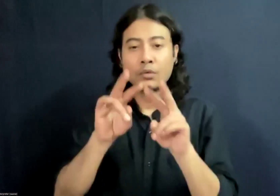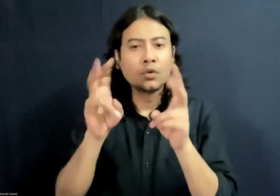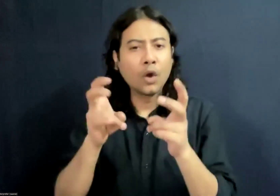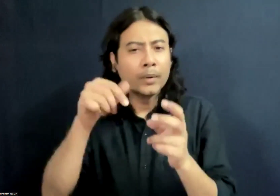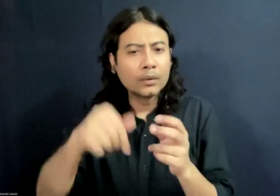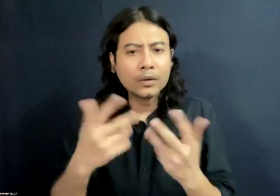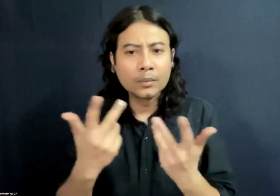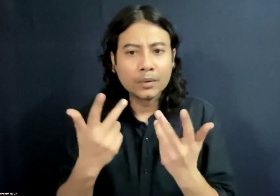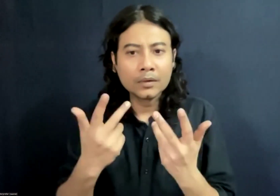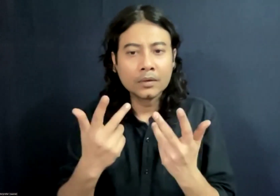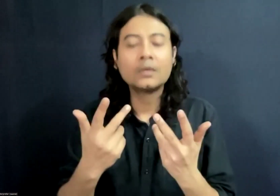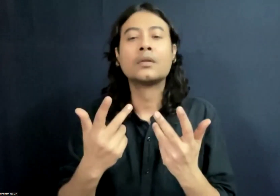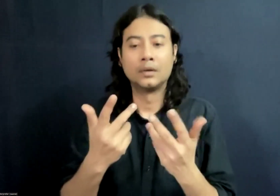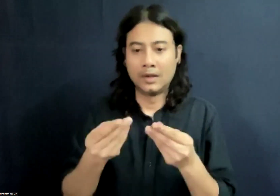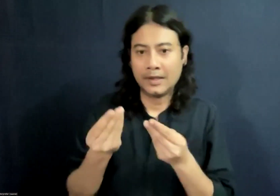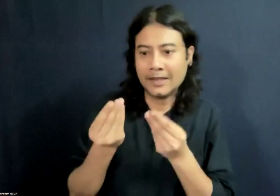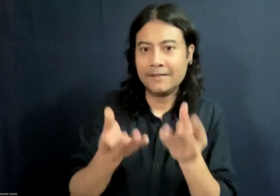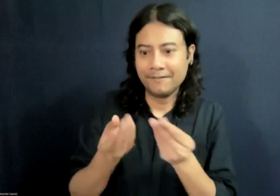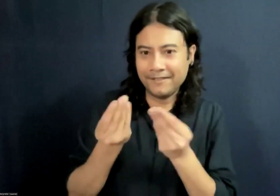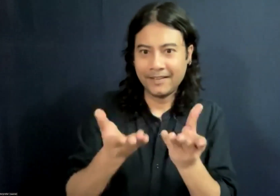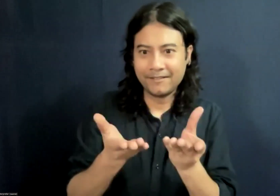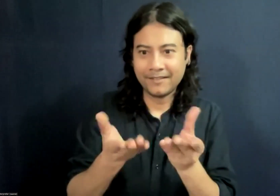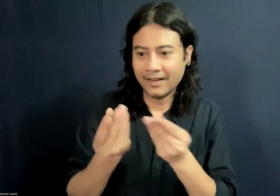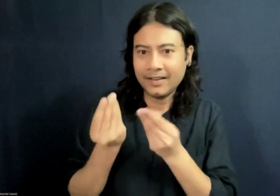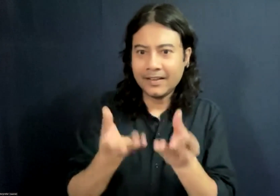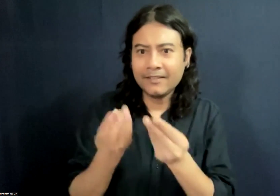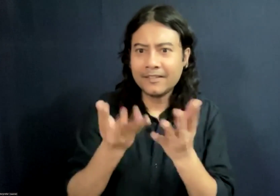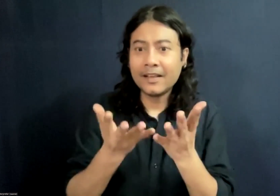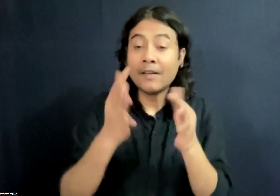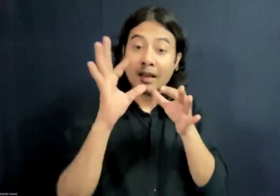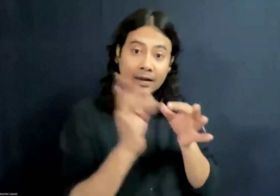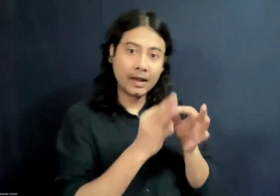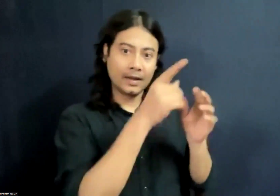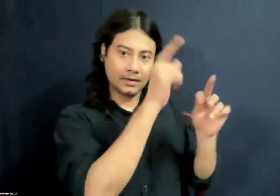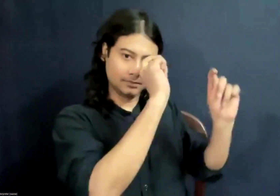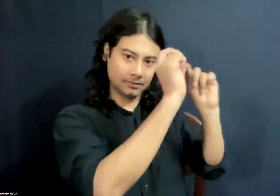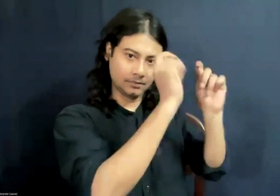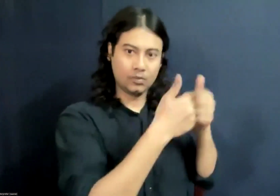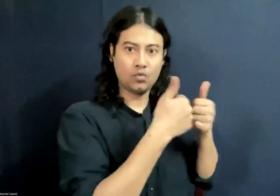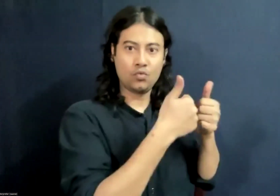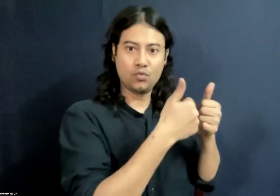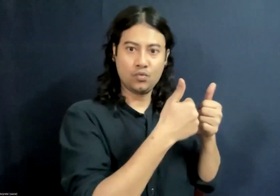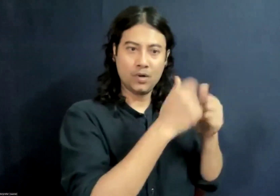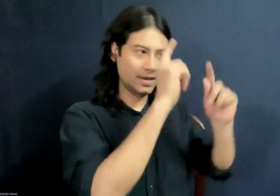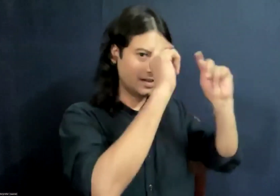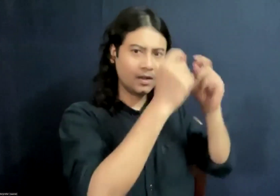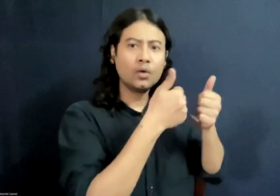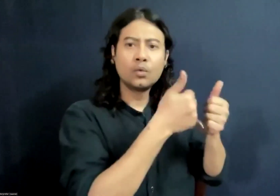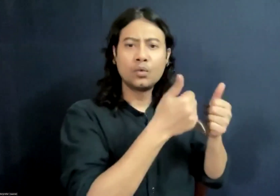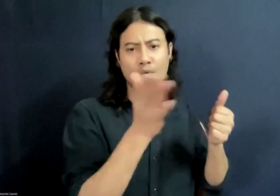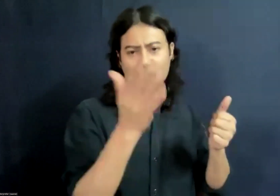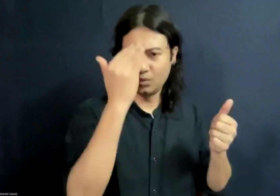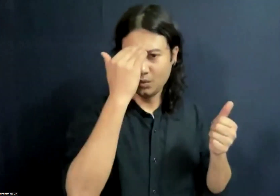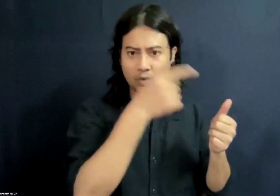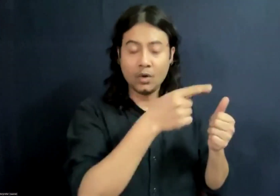of goodness. So what is the mode of goodness is that when the person is very pious, so when a person